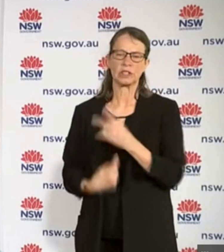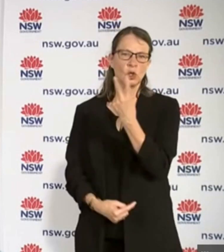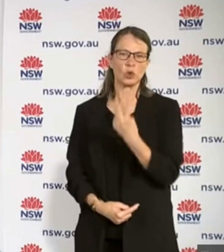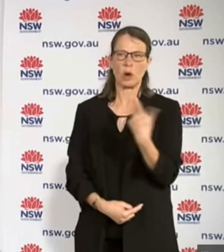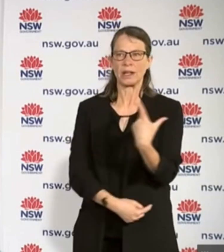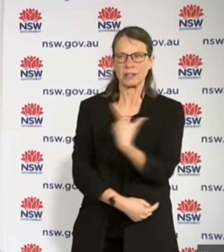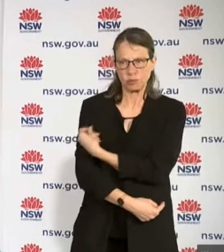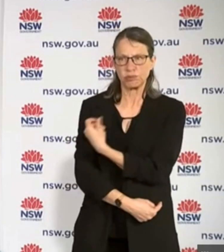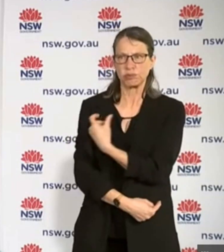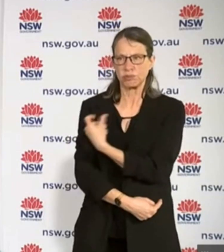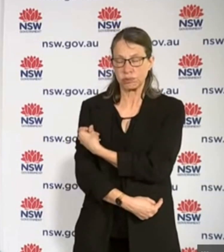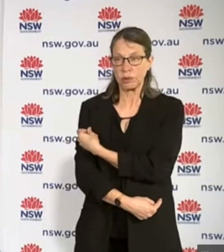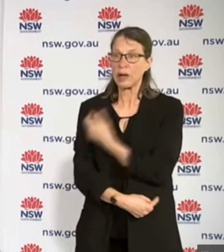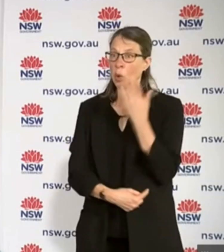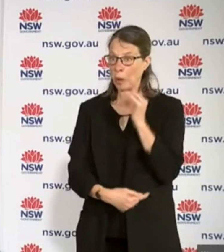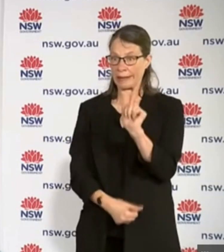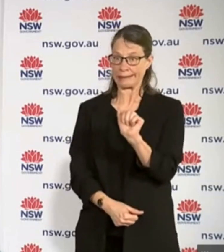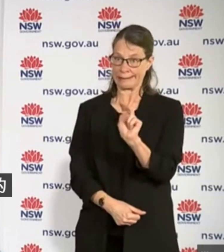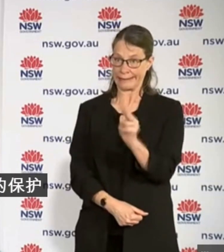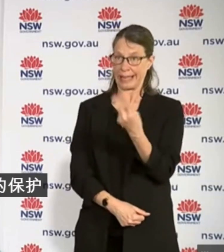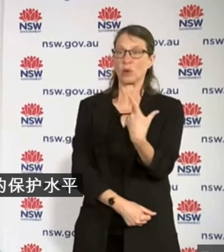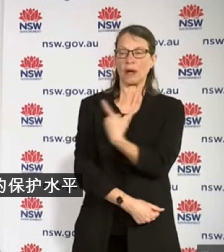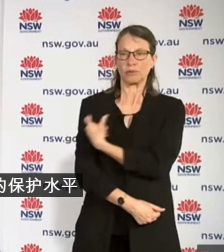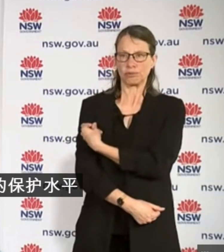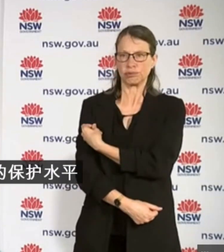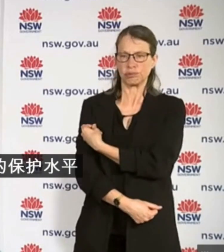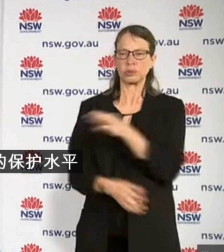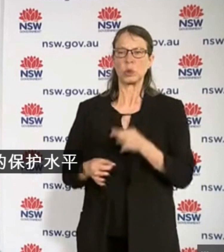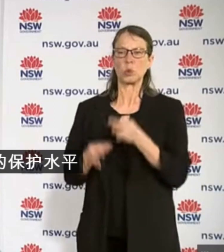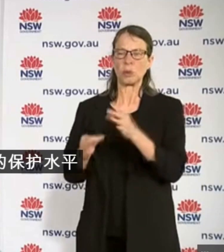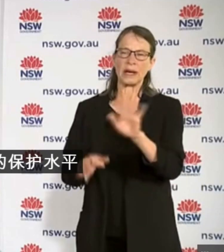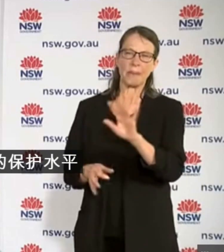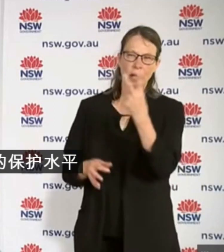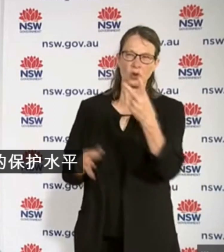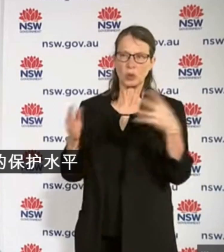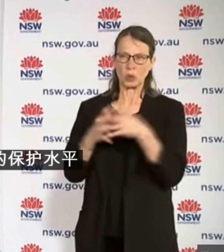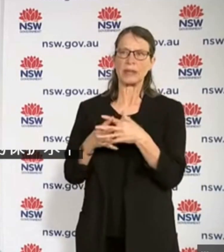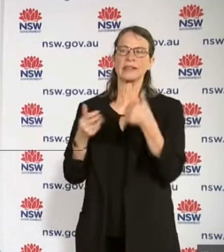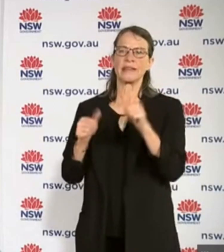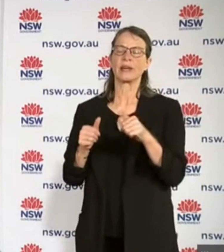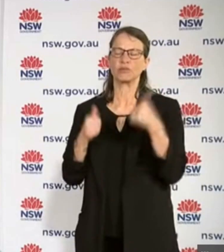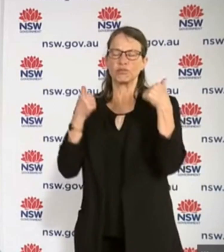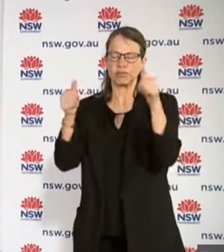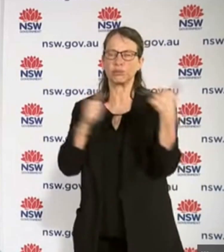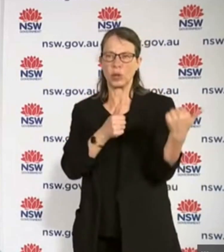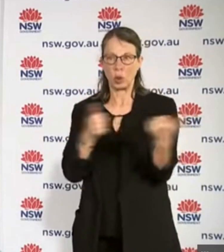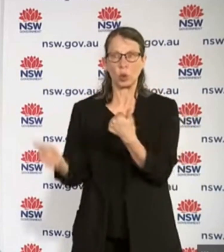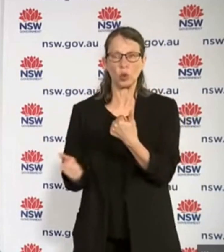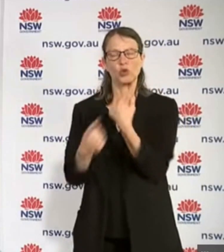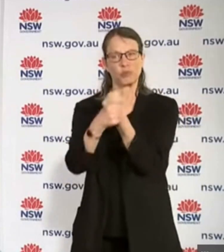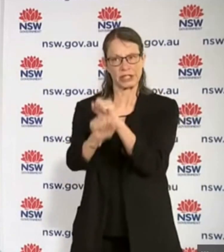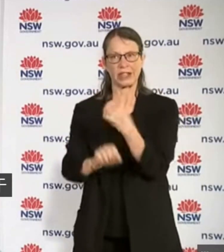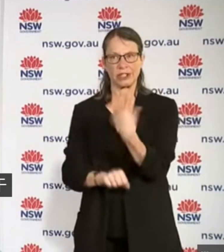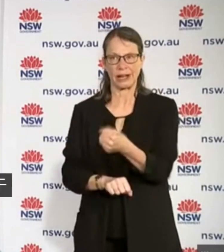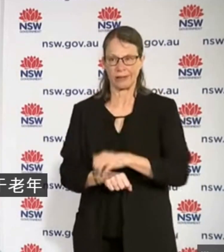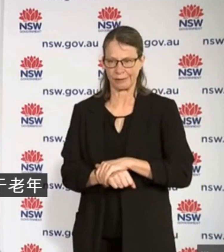2 weeks beyond that to have good levels of protection. And so please go out now and get vaccinated. Dr. Chant, there's nothing in